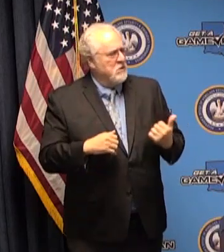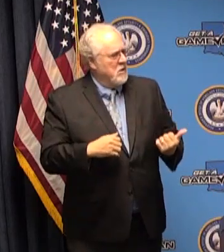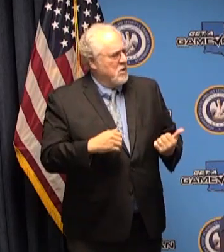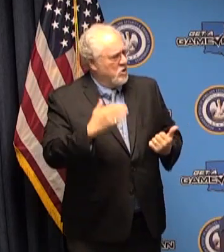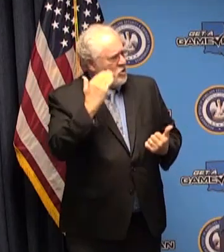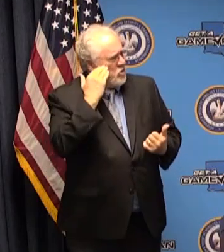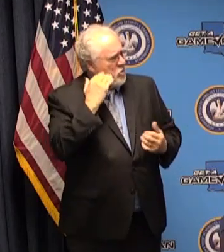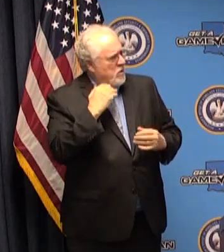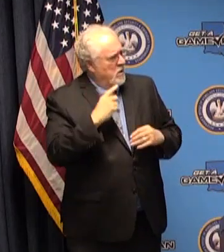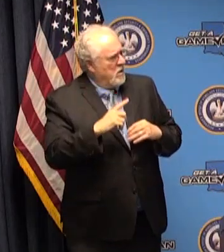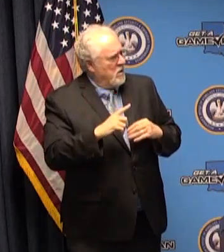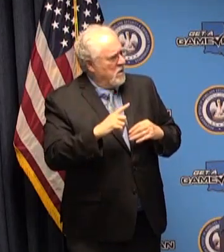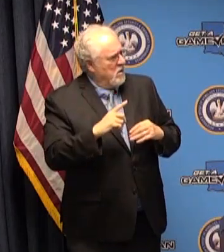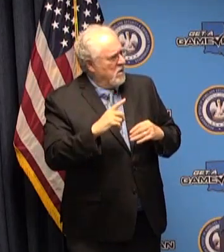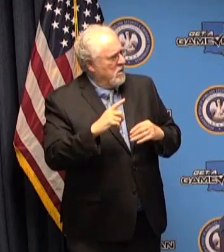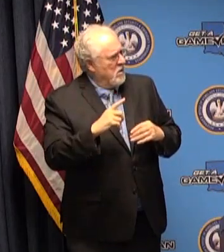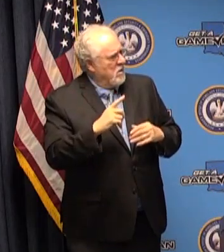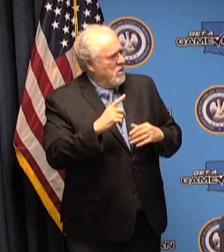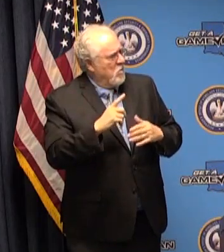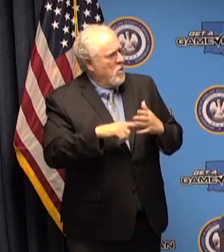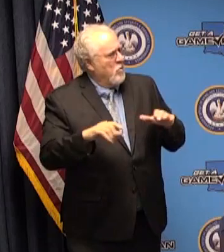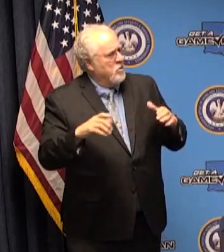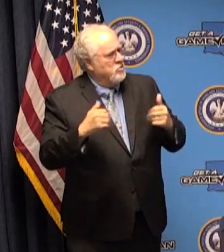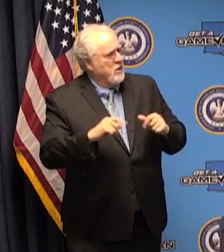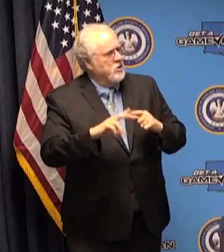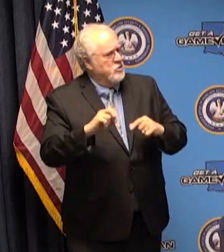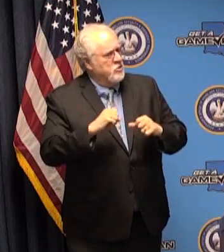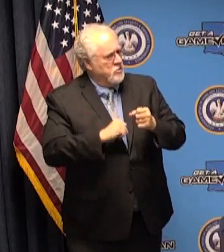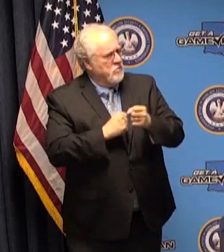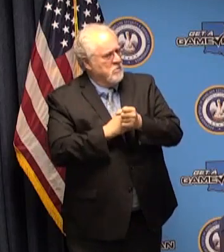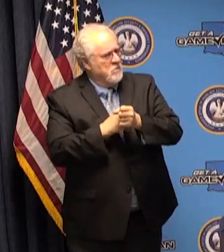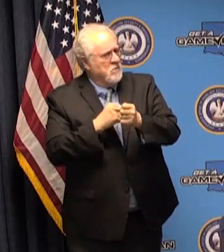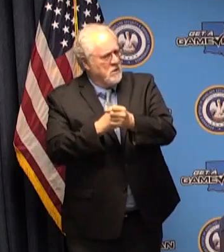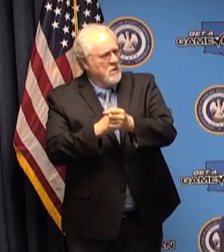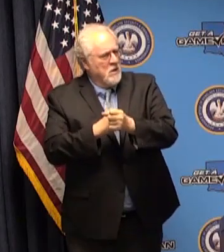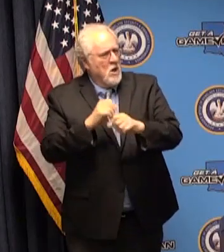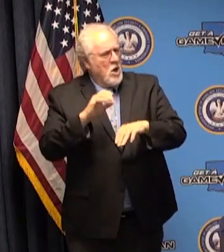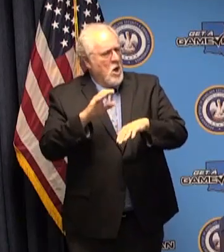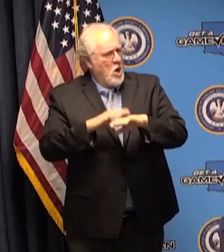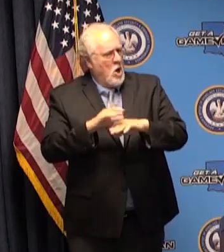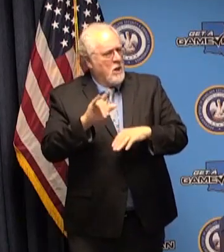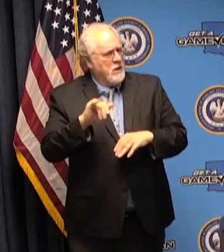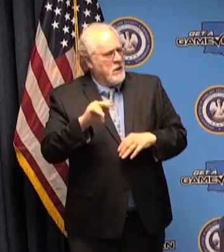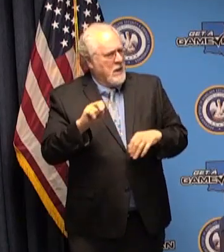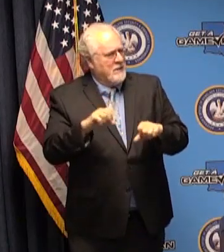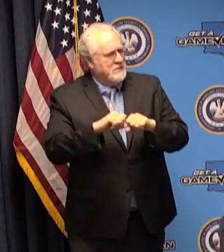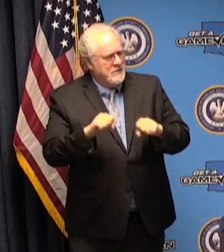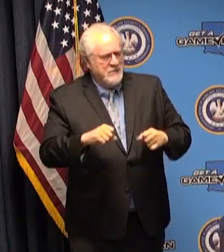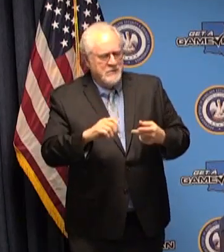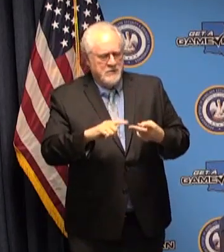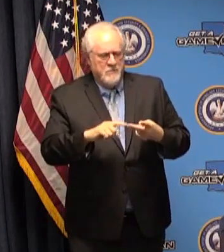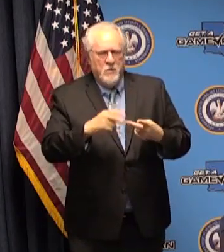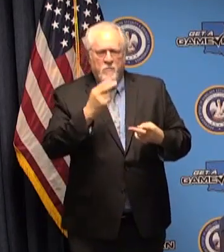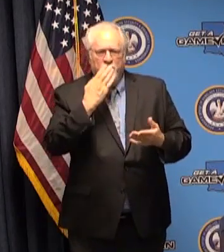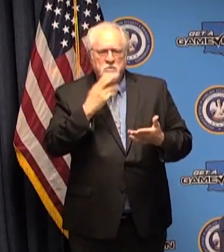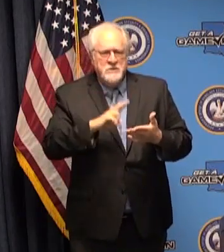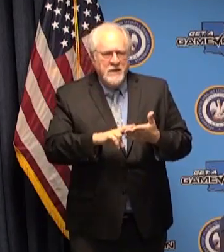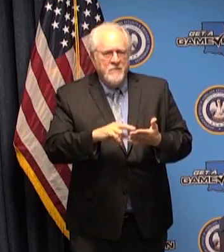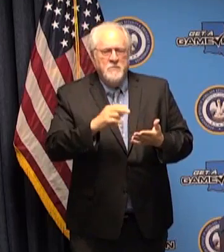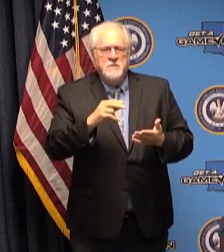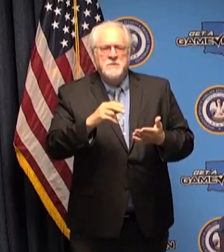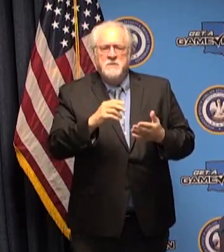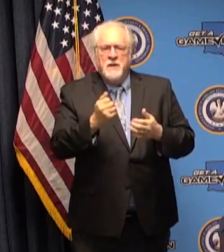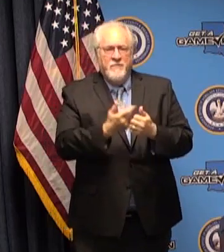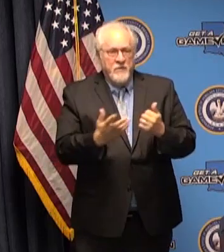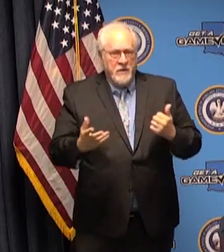you aware of anything being done to shore up all these online systems that you're asking people to move to, both in food stamps and in unemployment? Yeah.